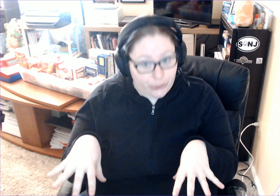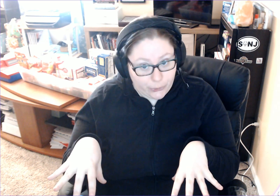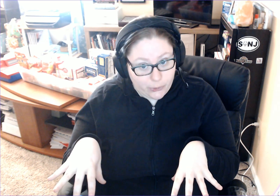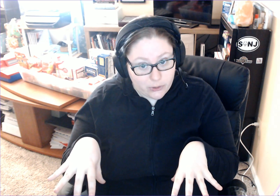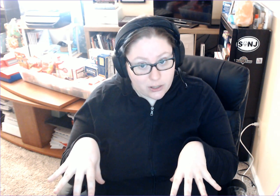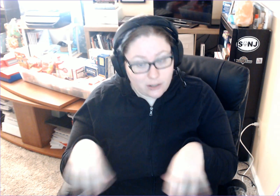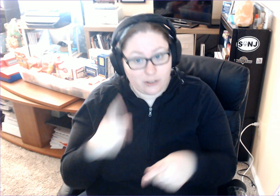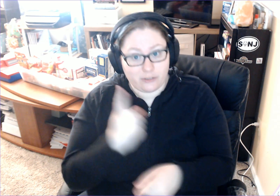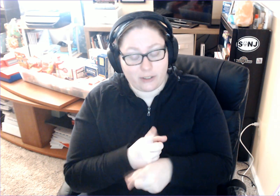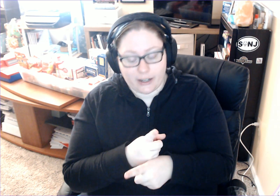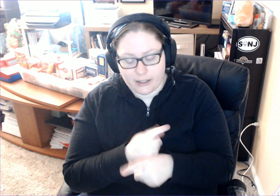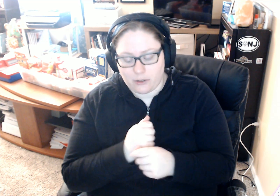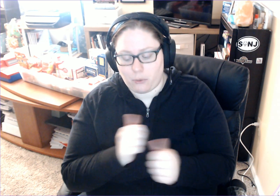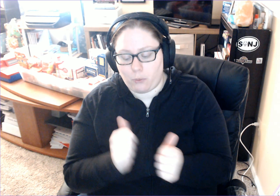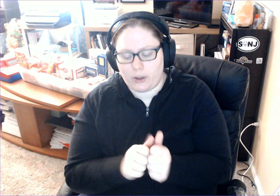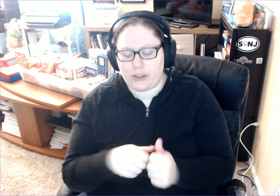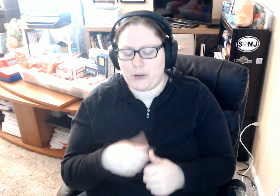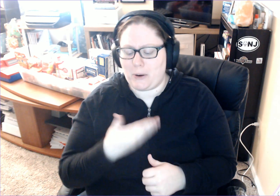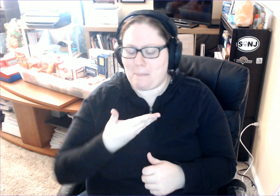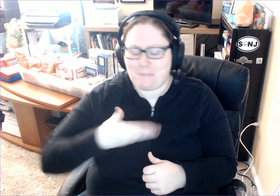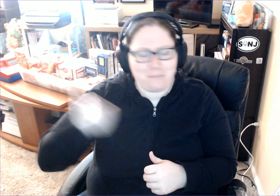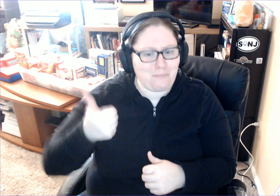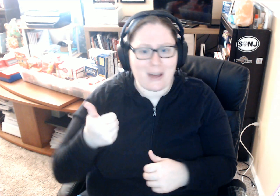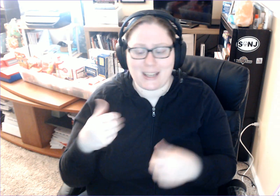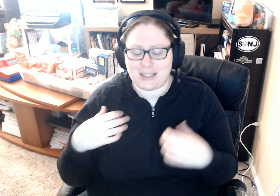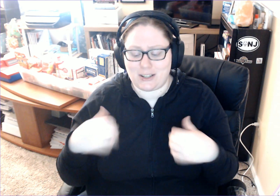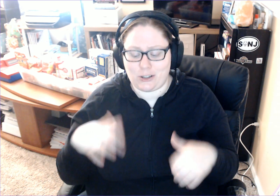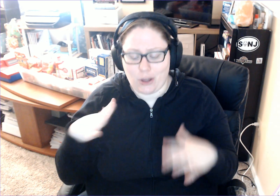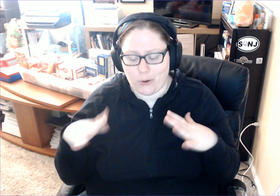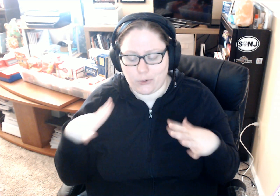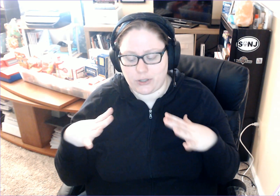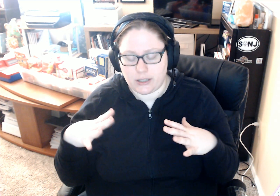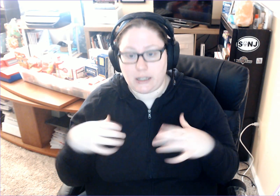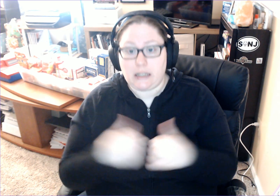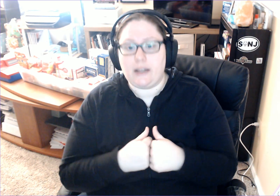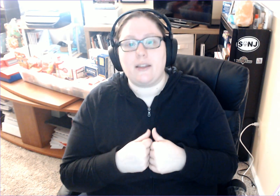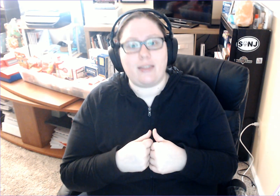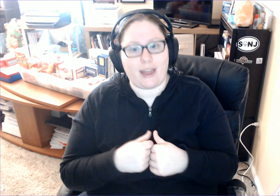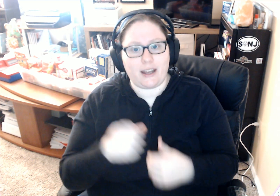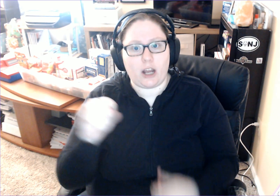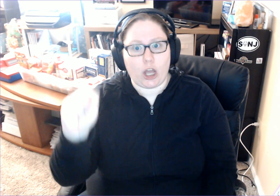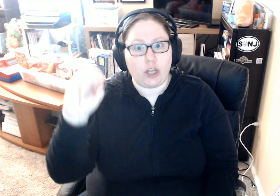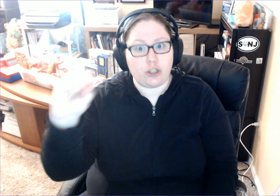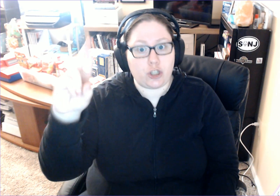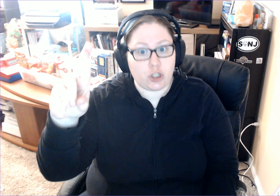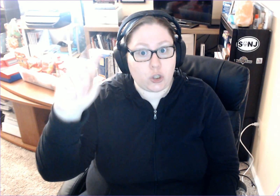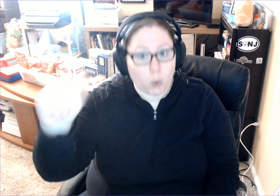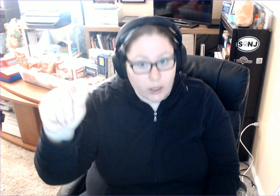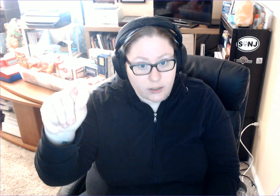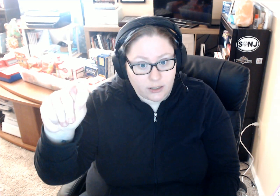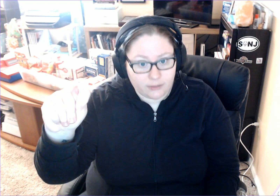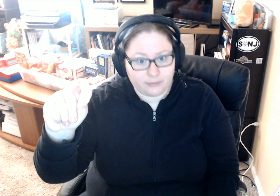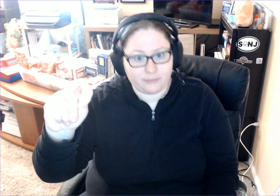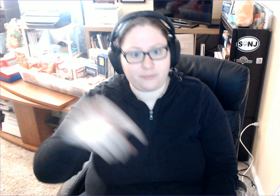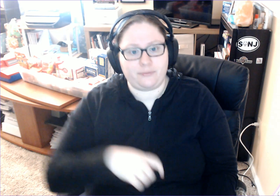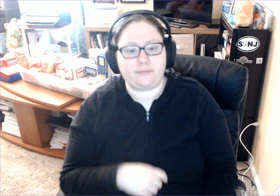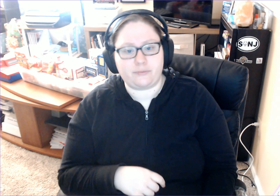lose, right, with your best clothes, then sort.